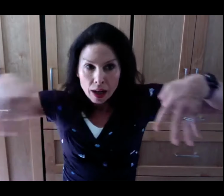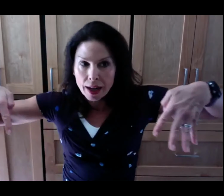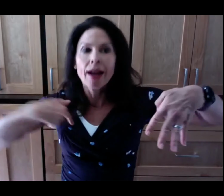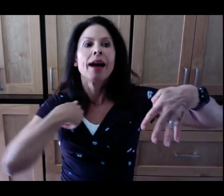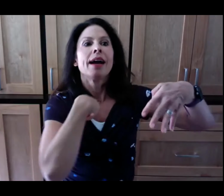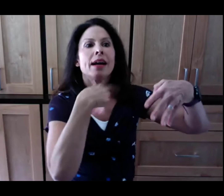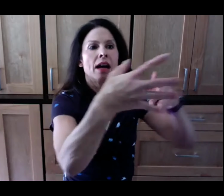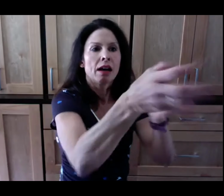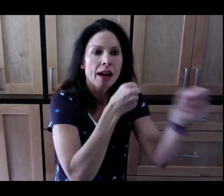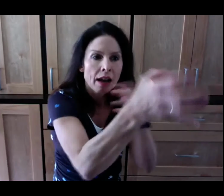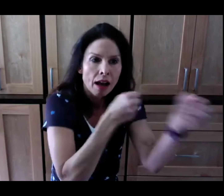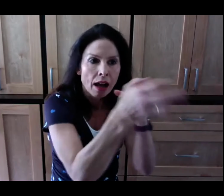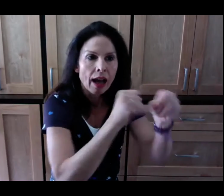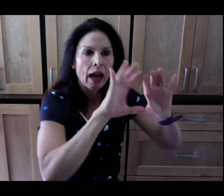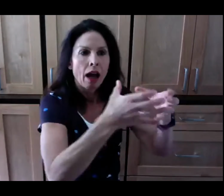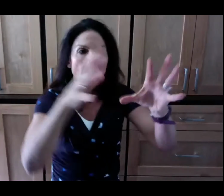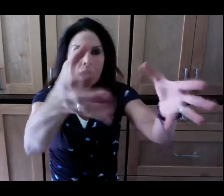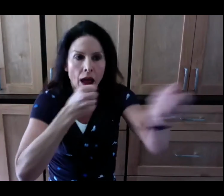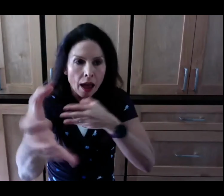And they were like 1.5 million each for each grant.